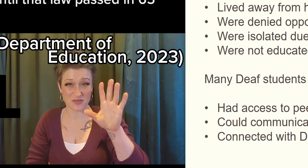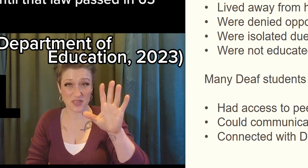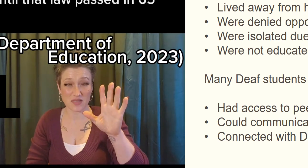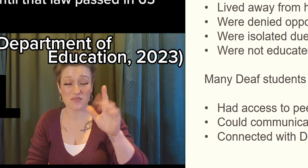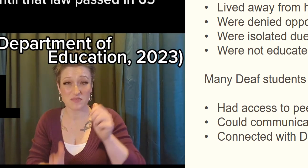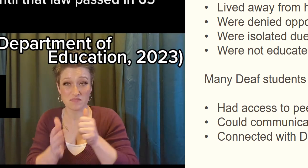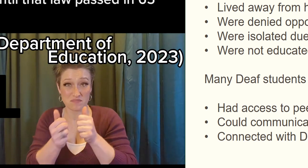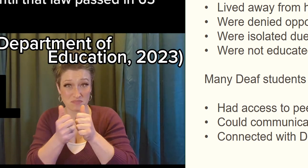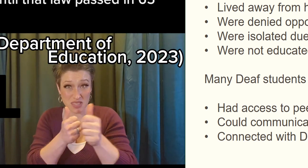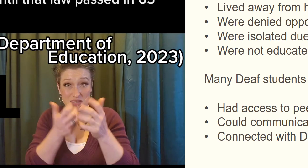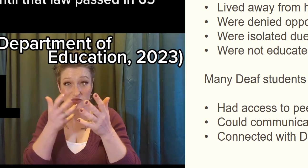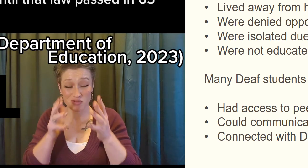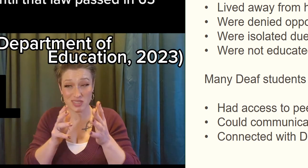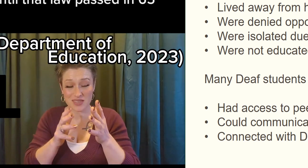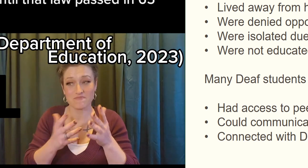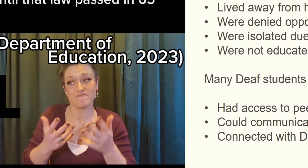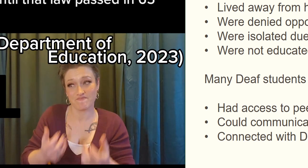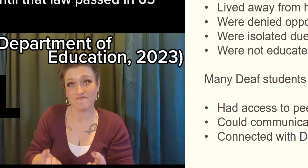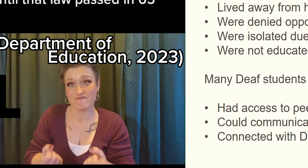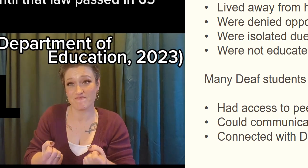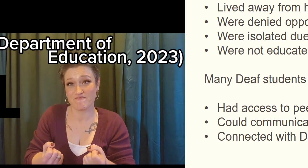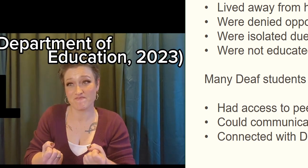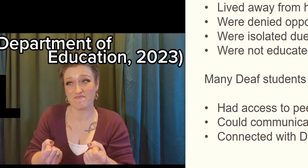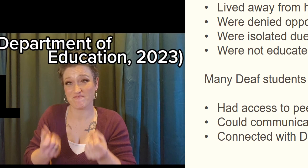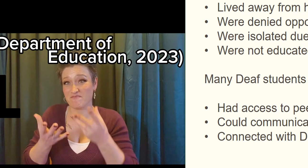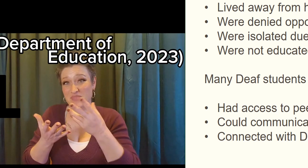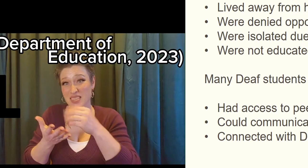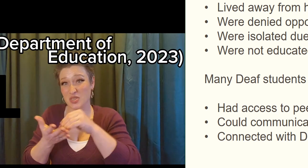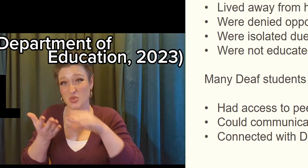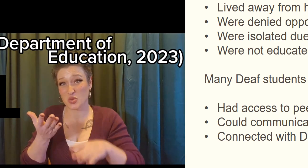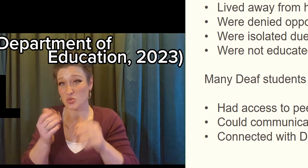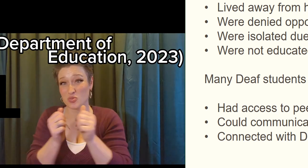Until that law passed in '65,